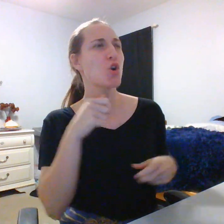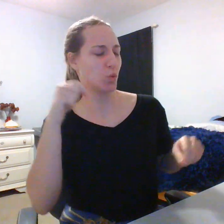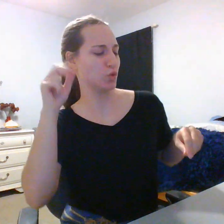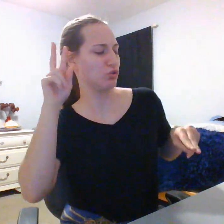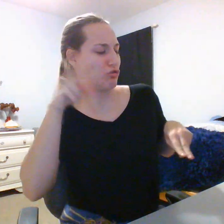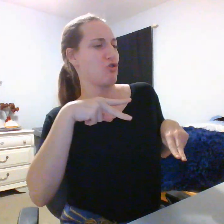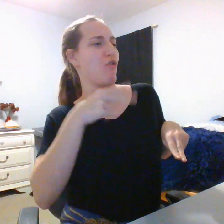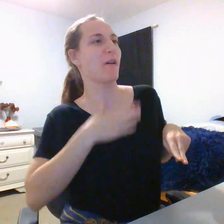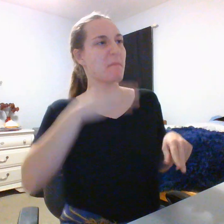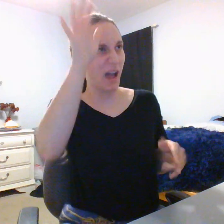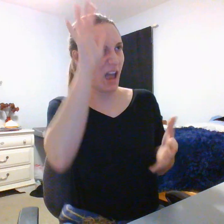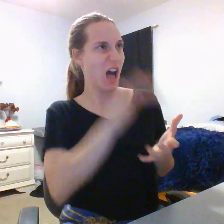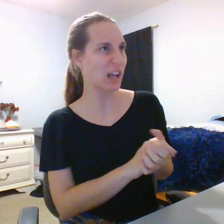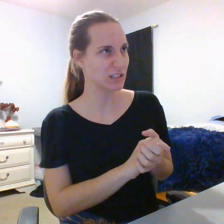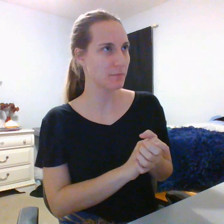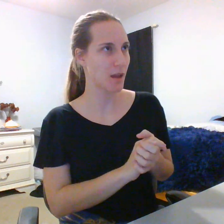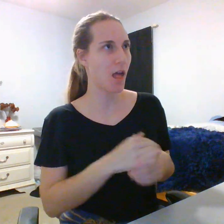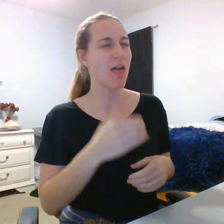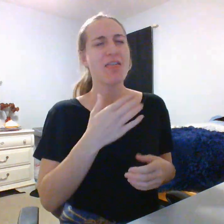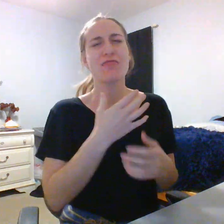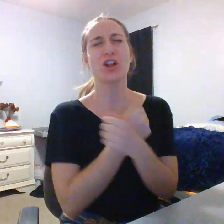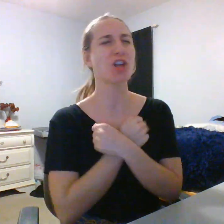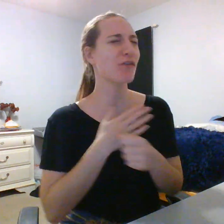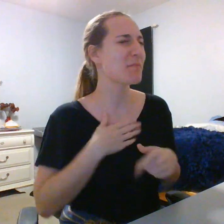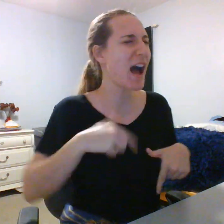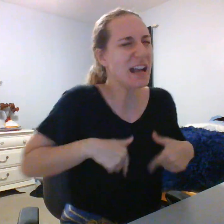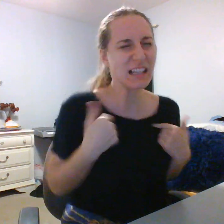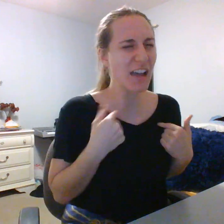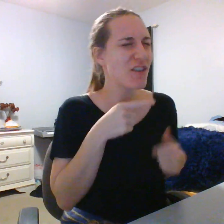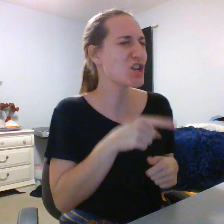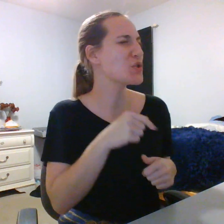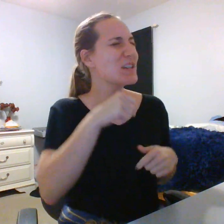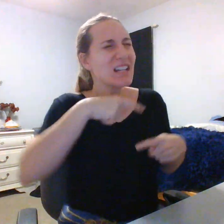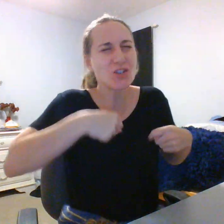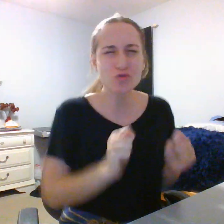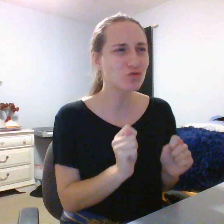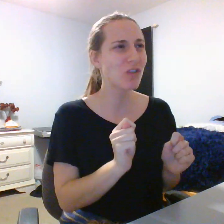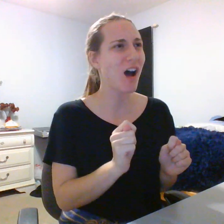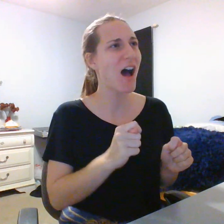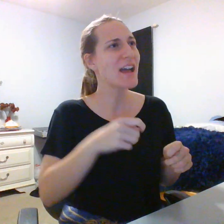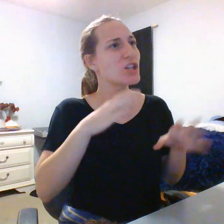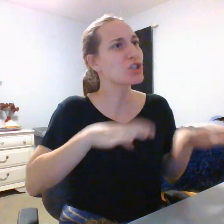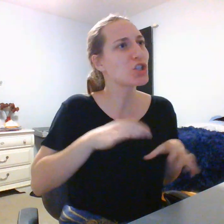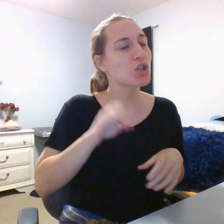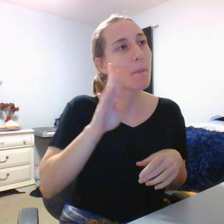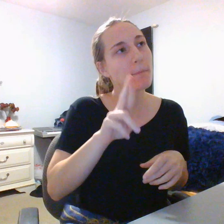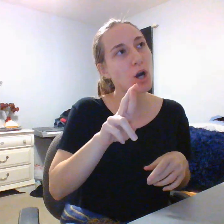husband, the love of my life, and you didn't even attempt to do Burholz after he failed to get him a head